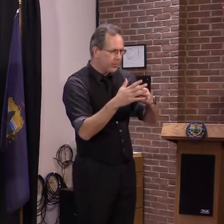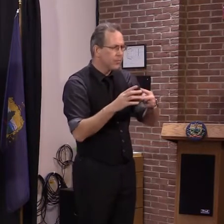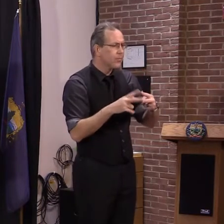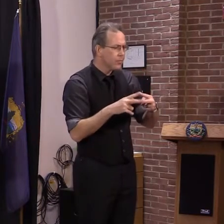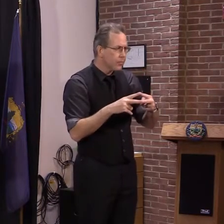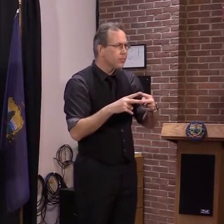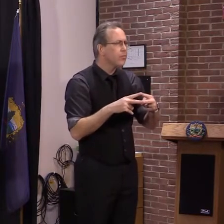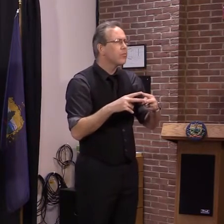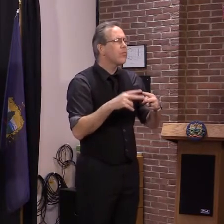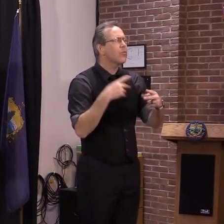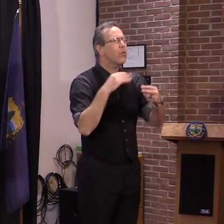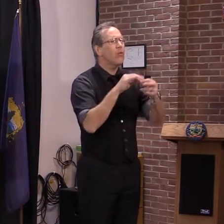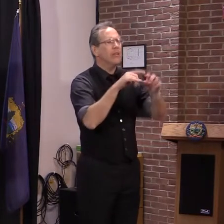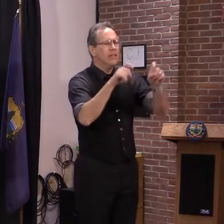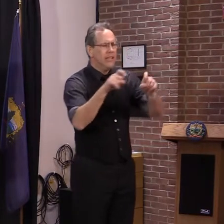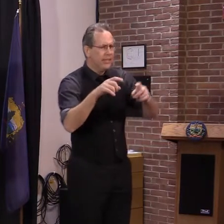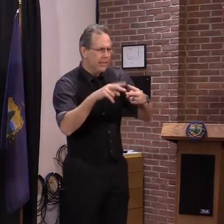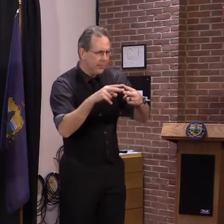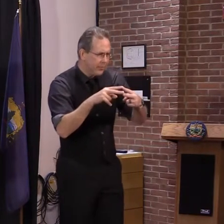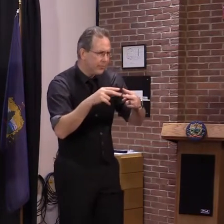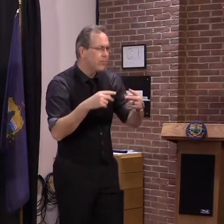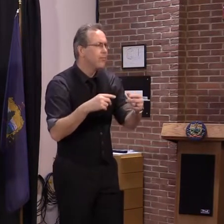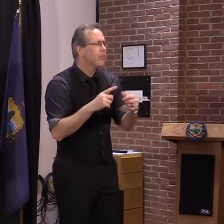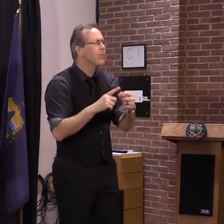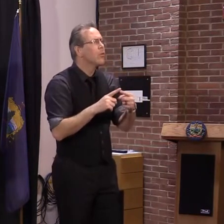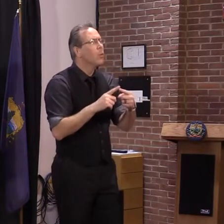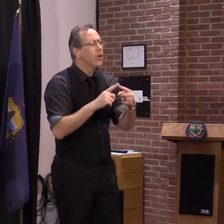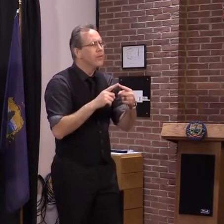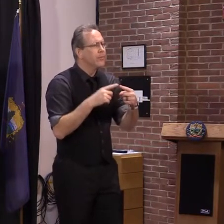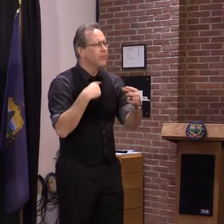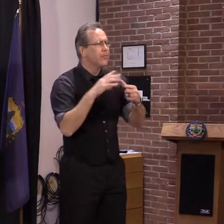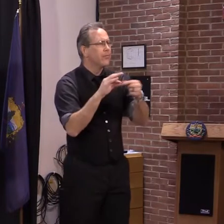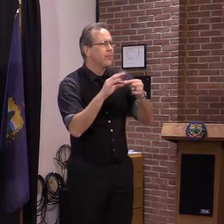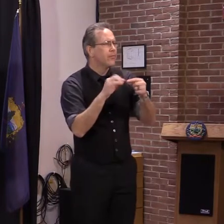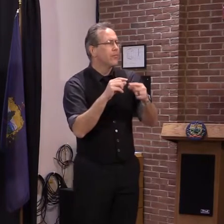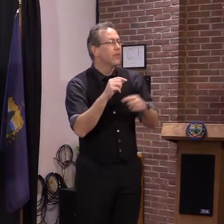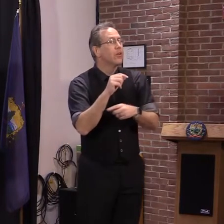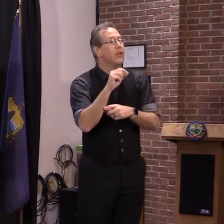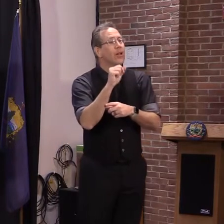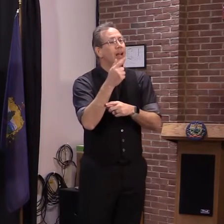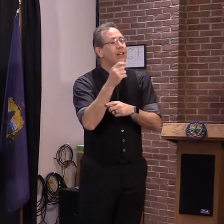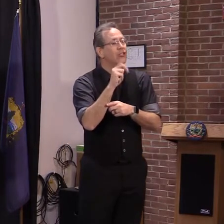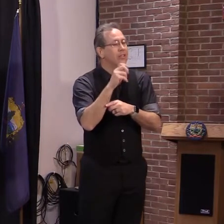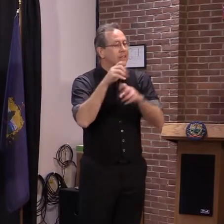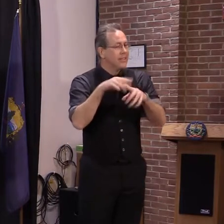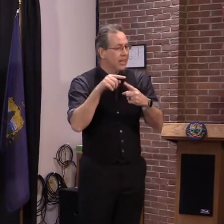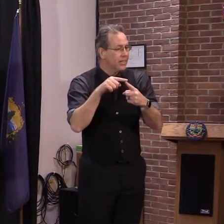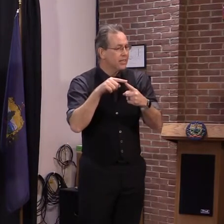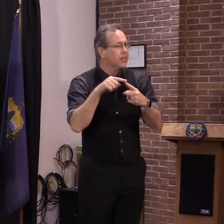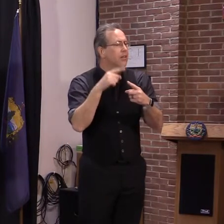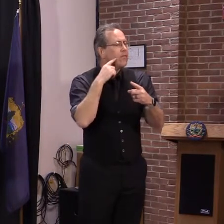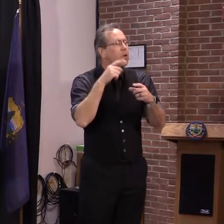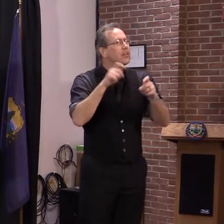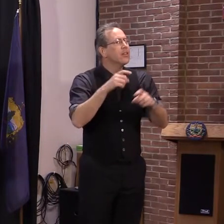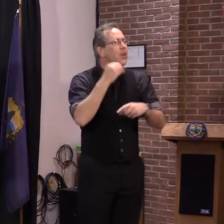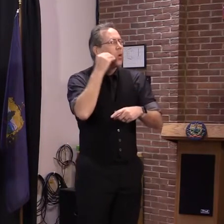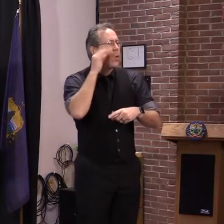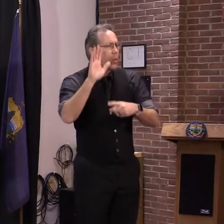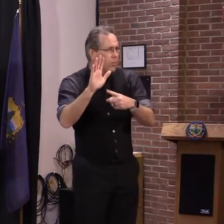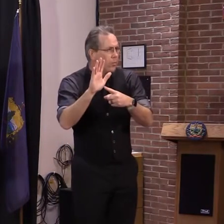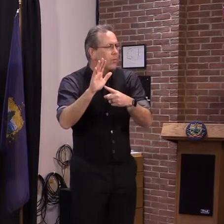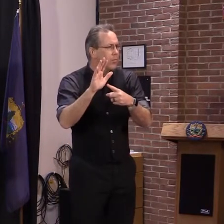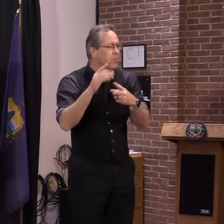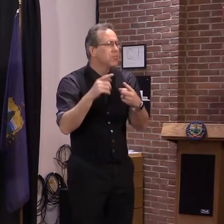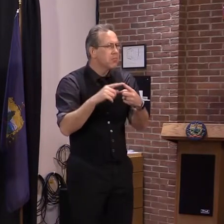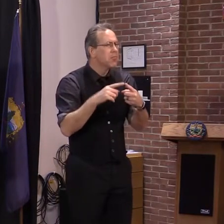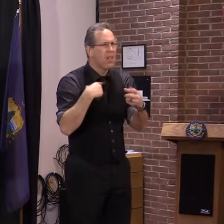testing. First, the supply for antigen test kits for our Test at Home program in schools remains strong, so we're